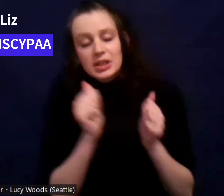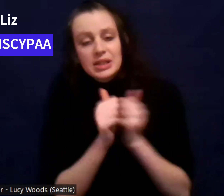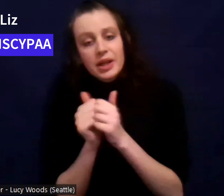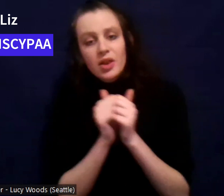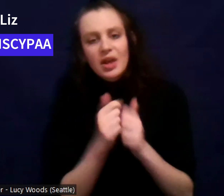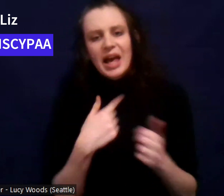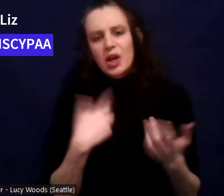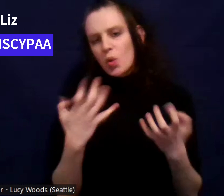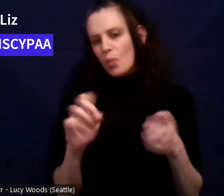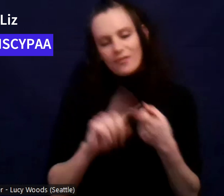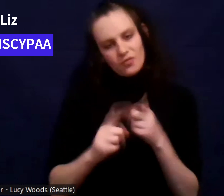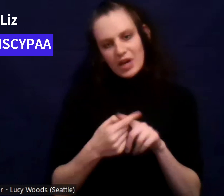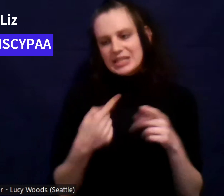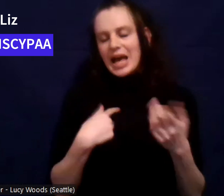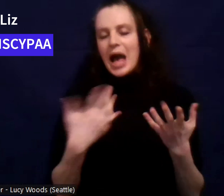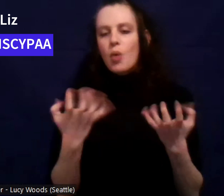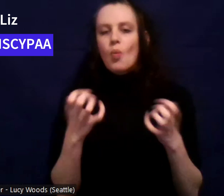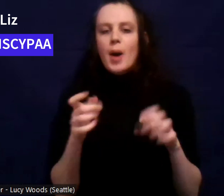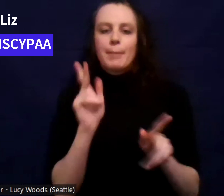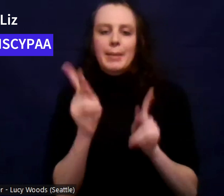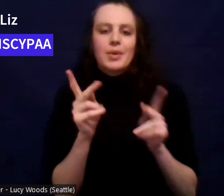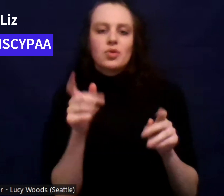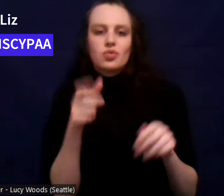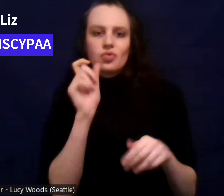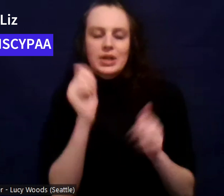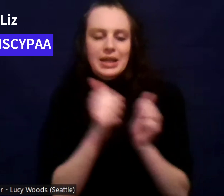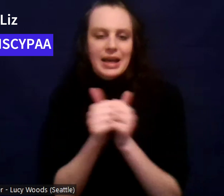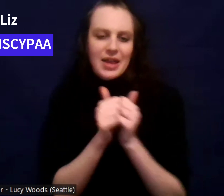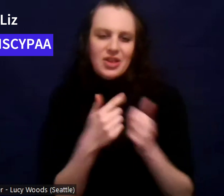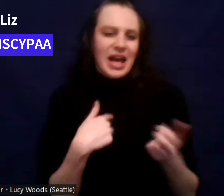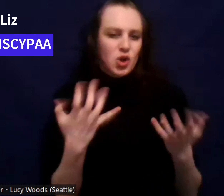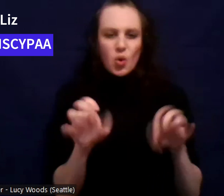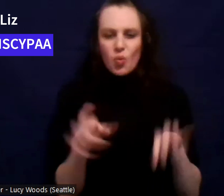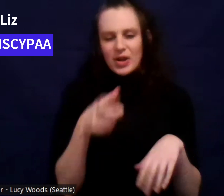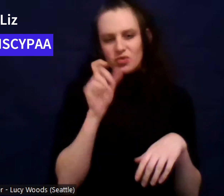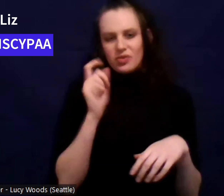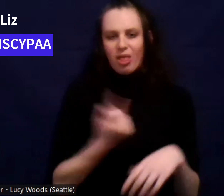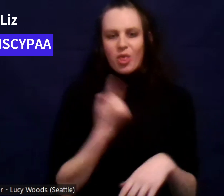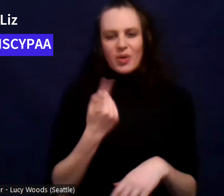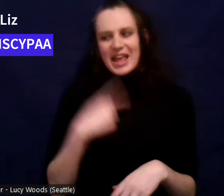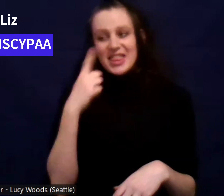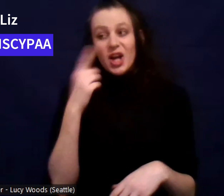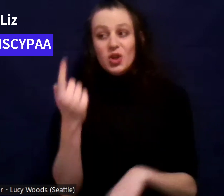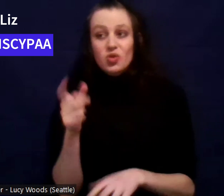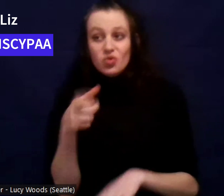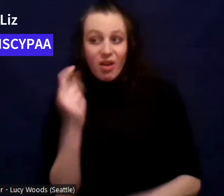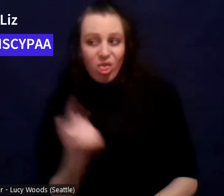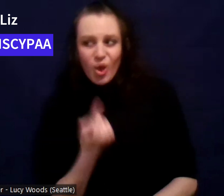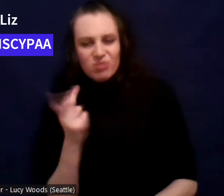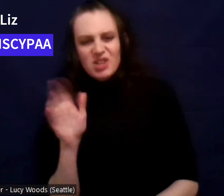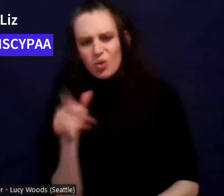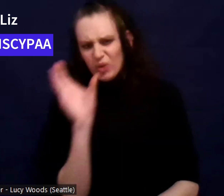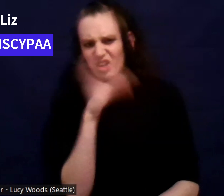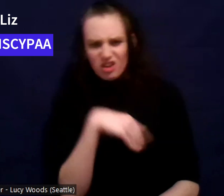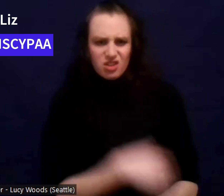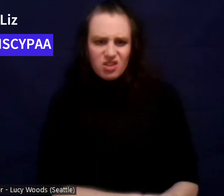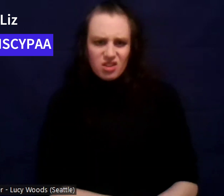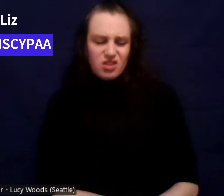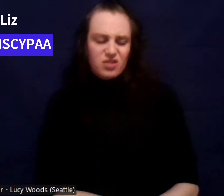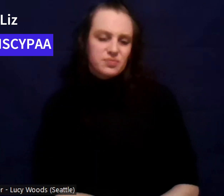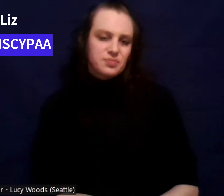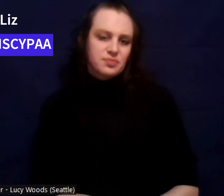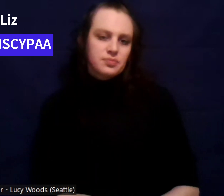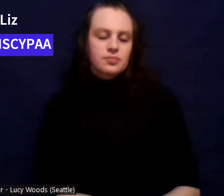I just wanted people to drink with cause I didn't want to drink alone. Cause I thought that would be deemed like weird. Um, so